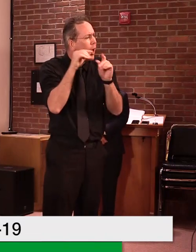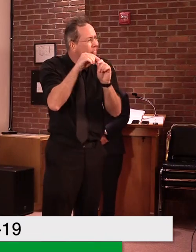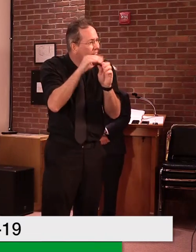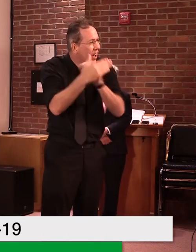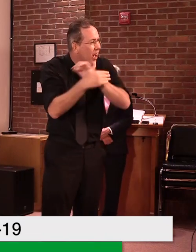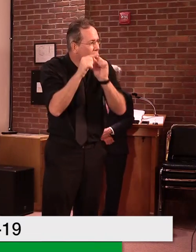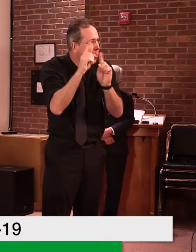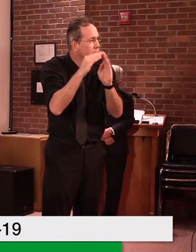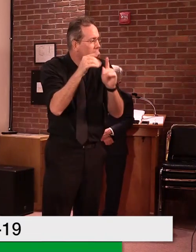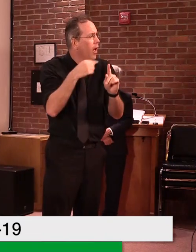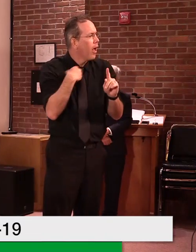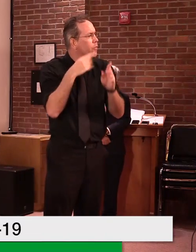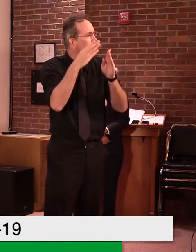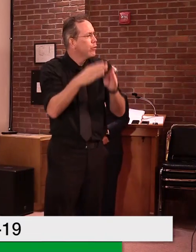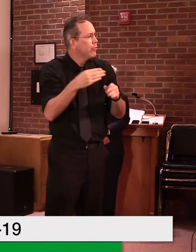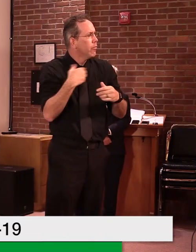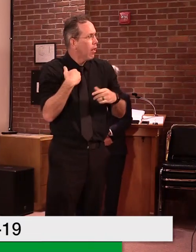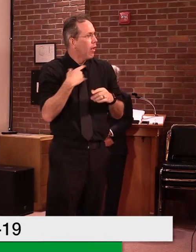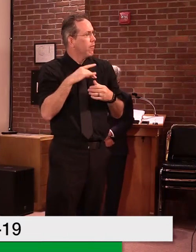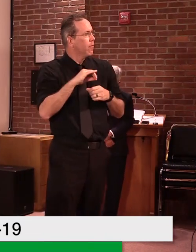made and